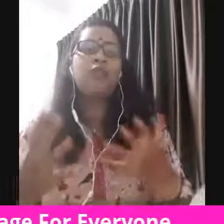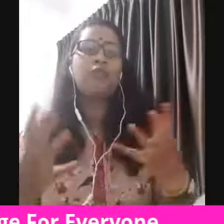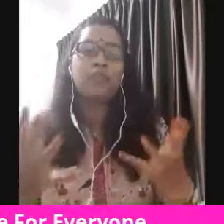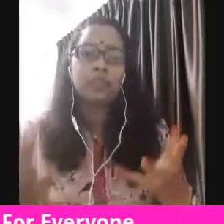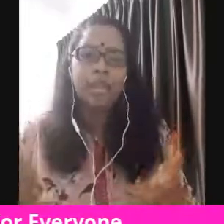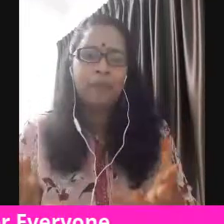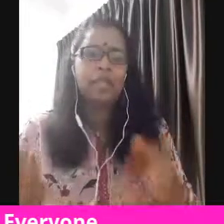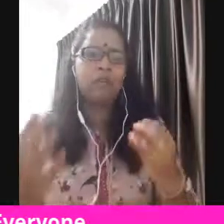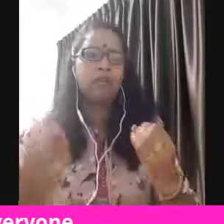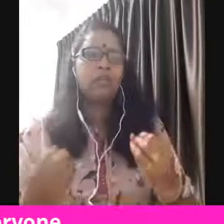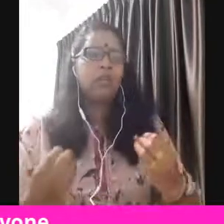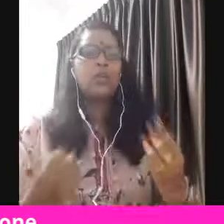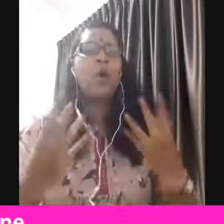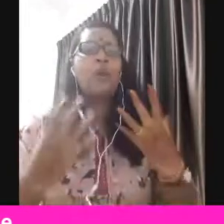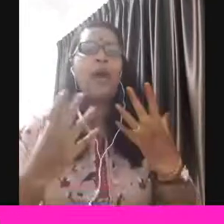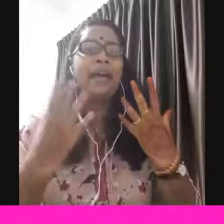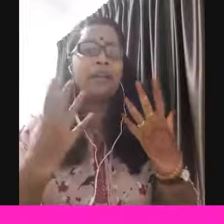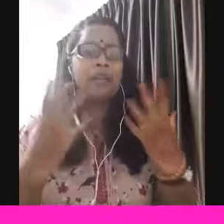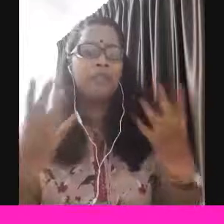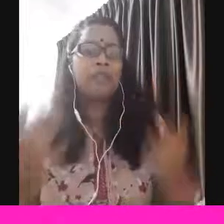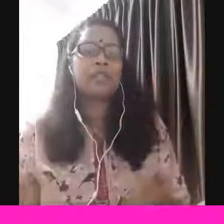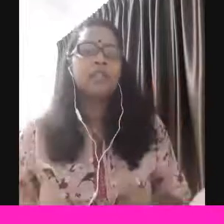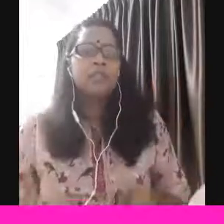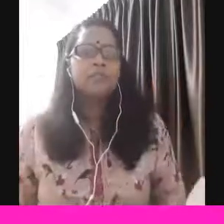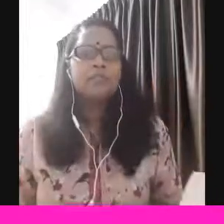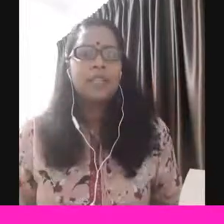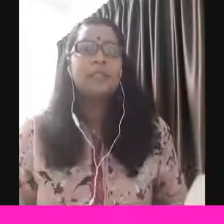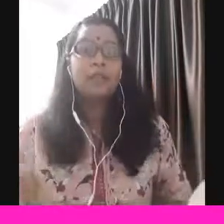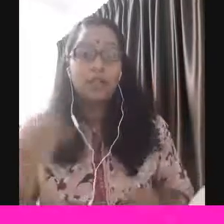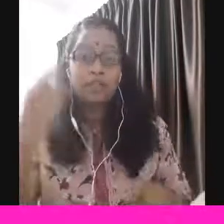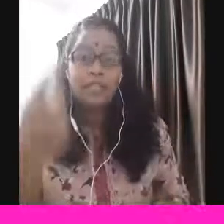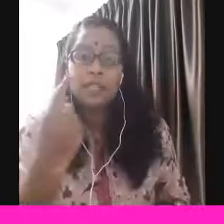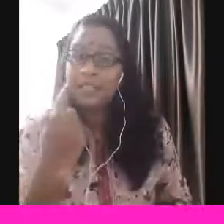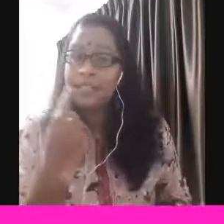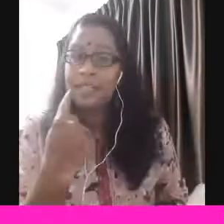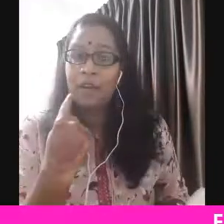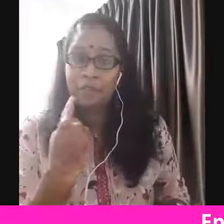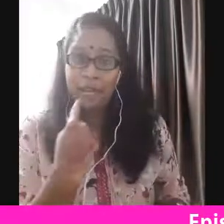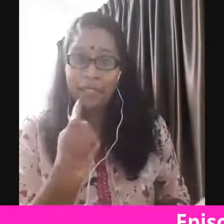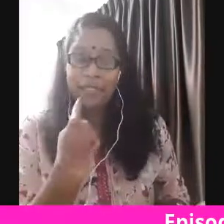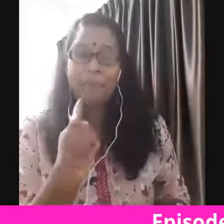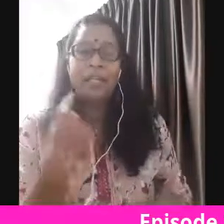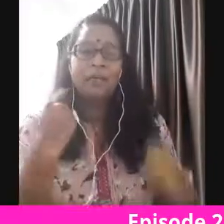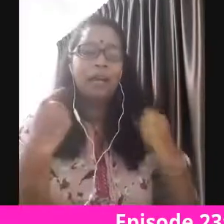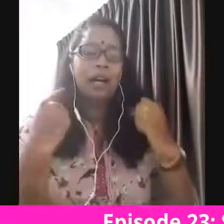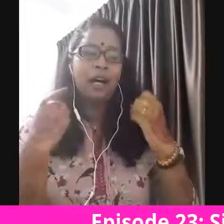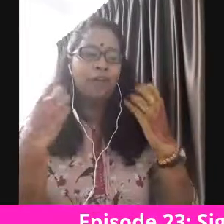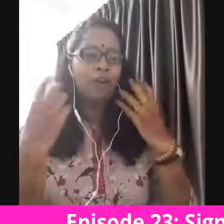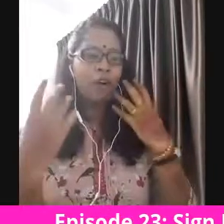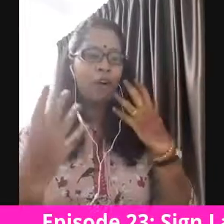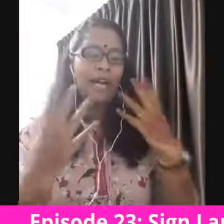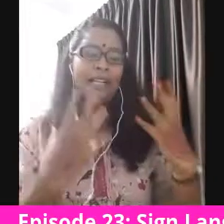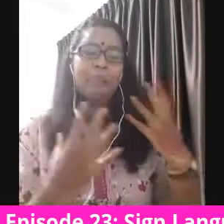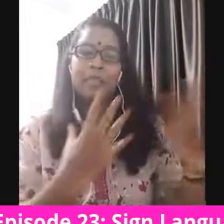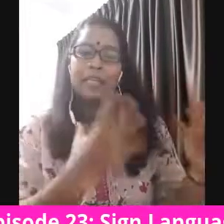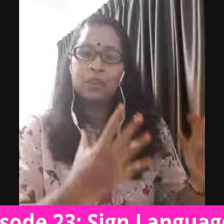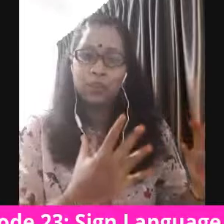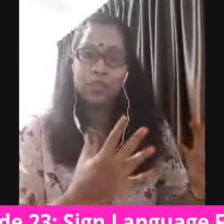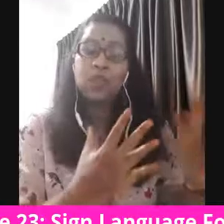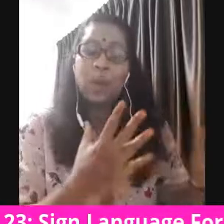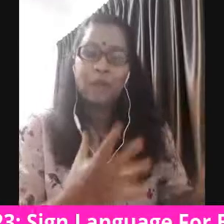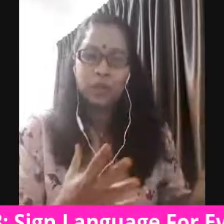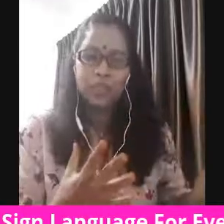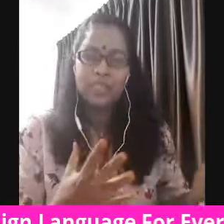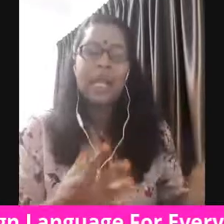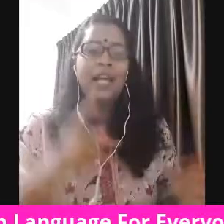We cannot force them. We cannot show our angry in faces, because they see our face. For Aliran Perdana